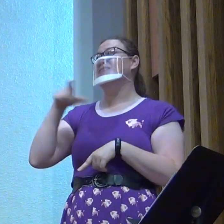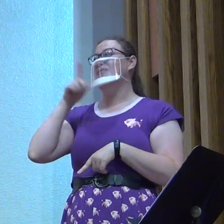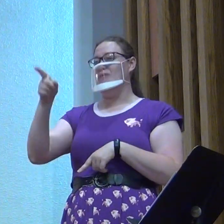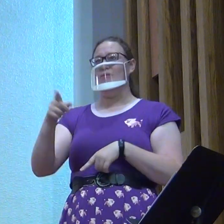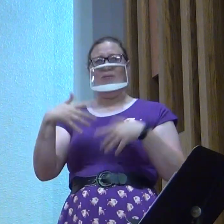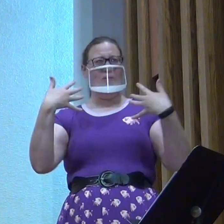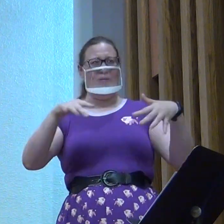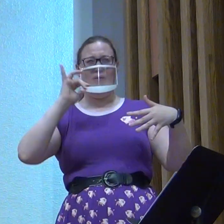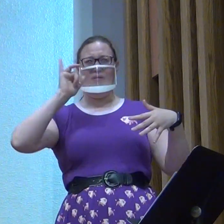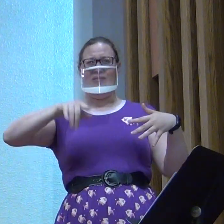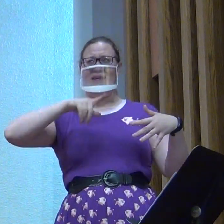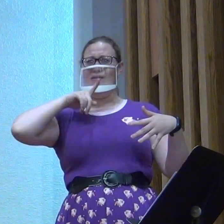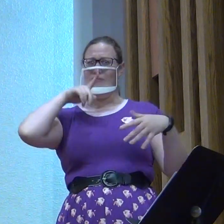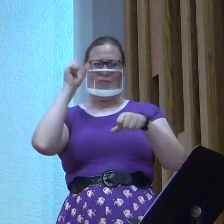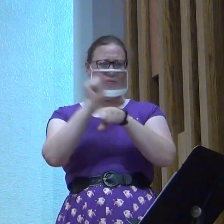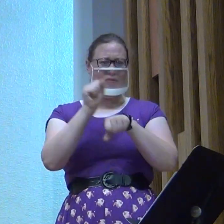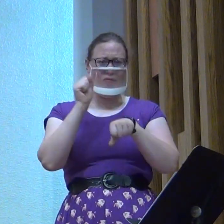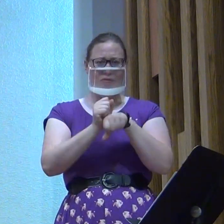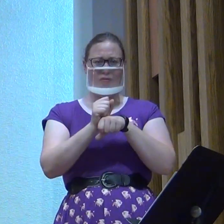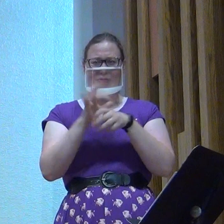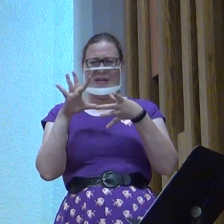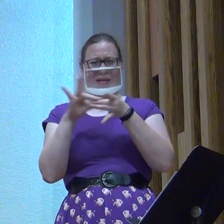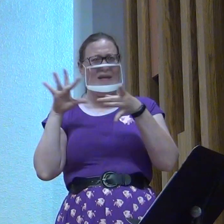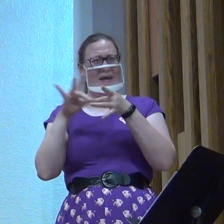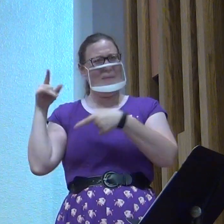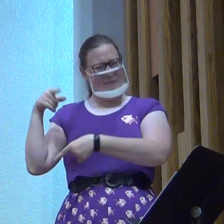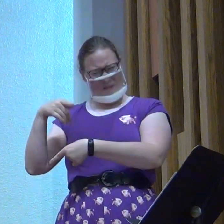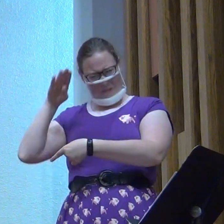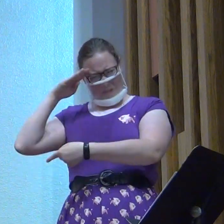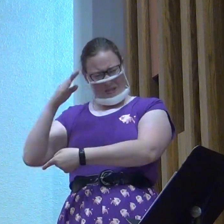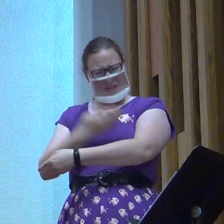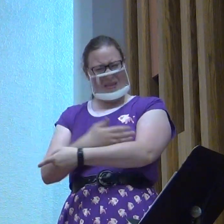That was a dose of realism, wasn't it?